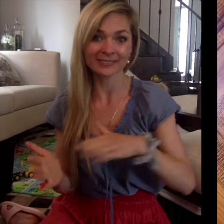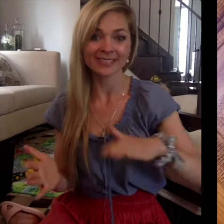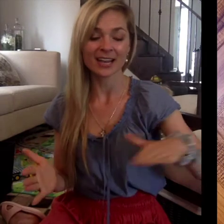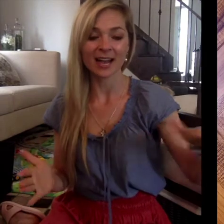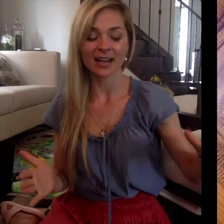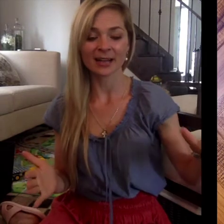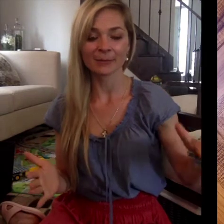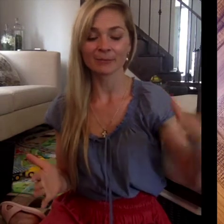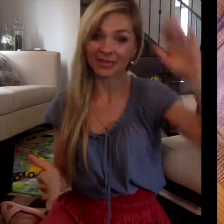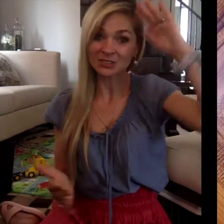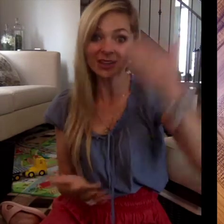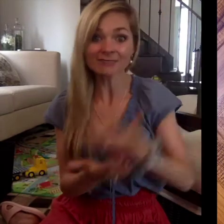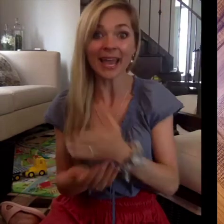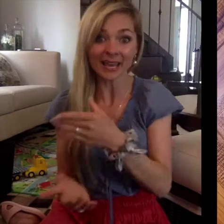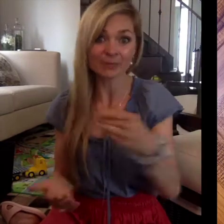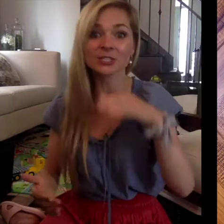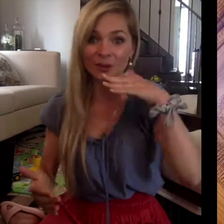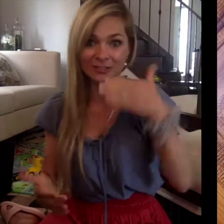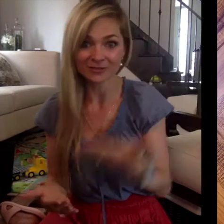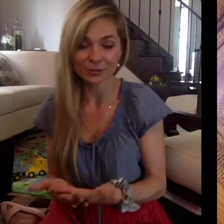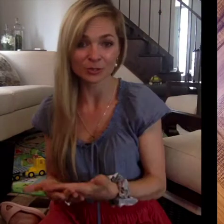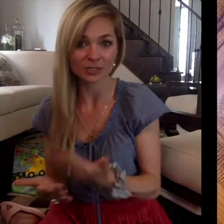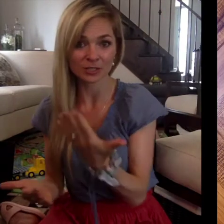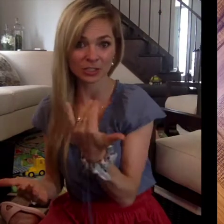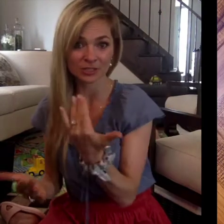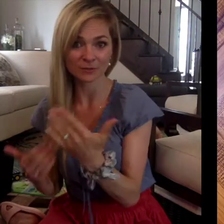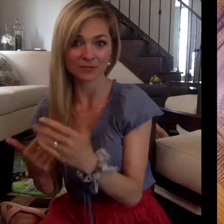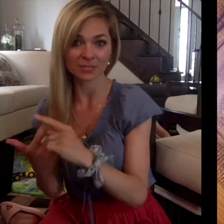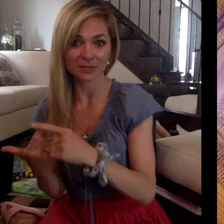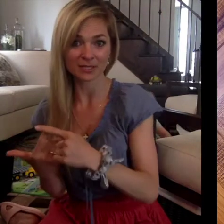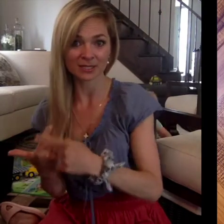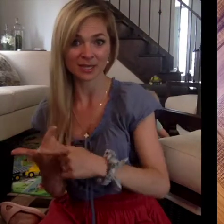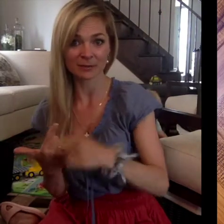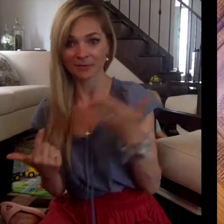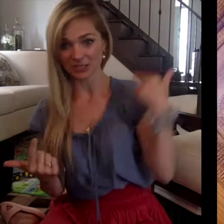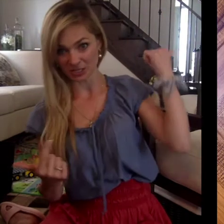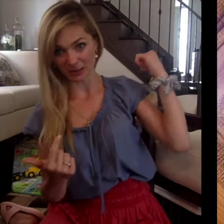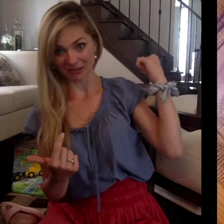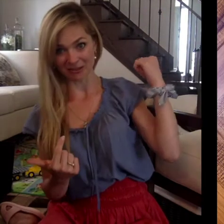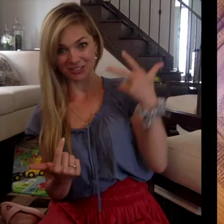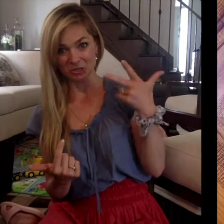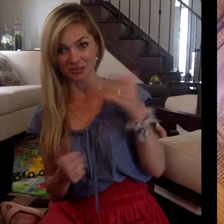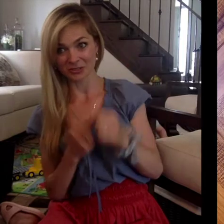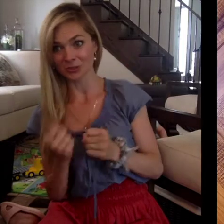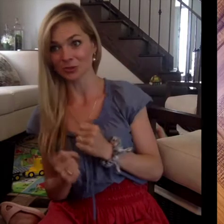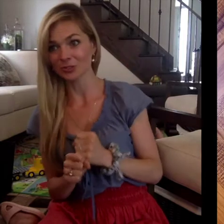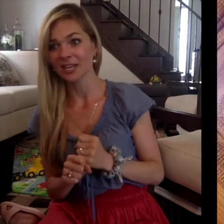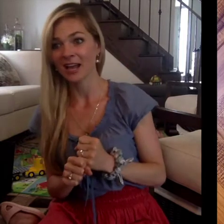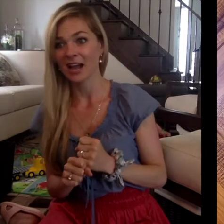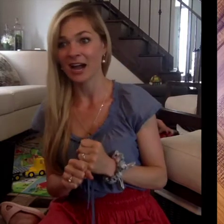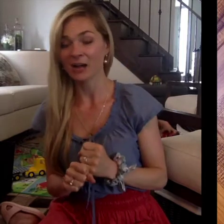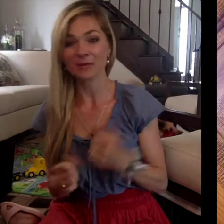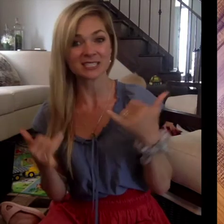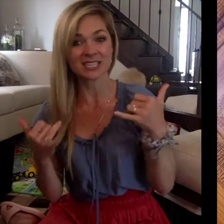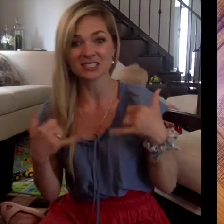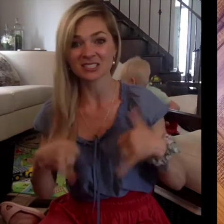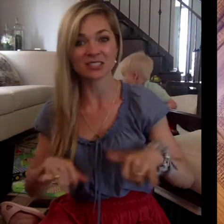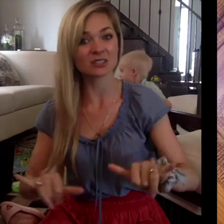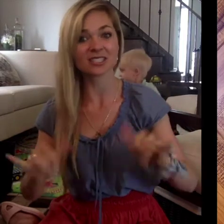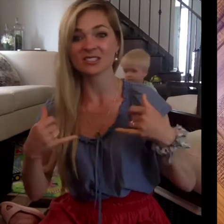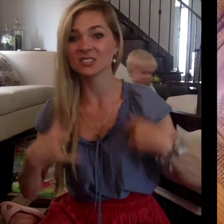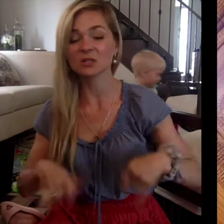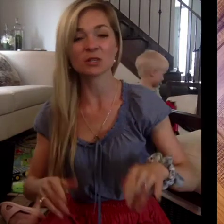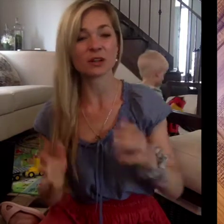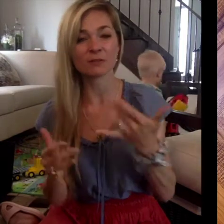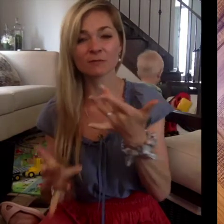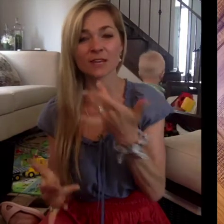children, my son and my daughter, she's 15 months. My son's back there, he's 3 years old. But it's